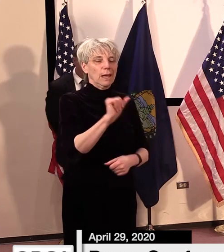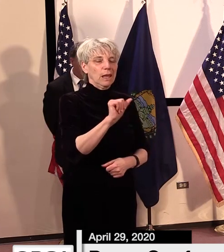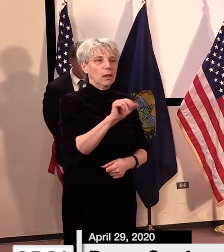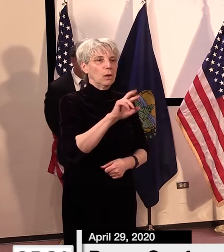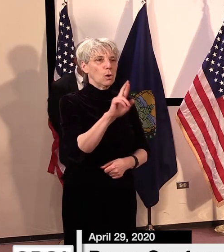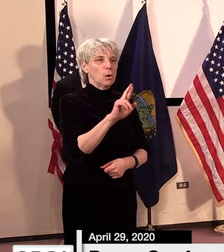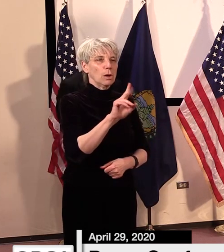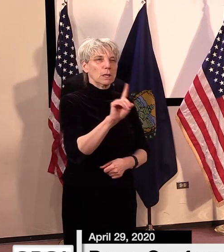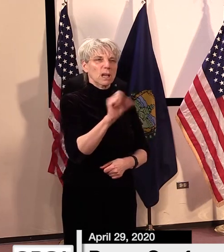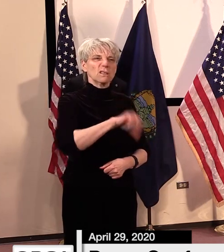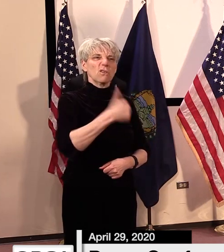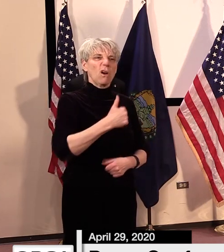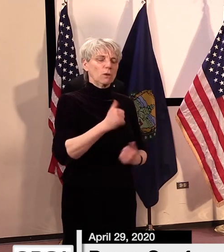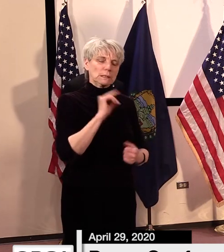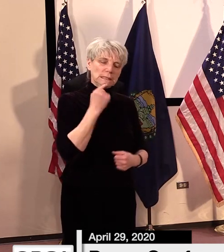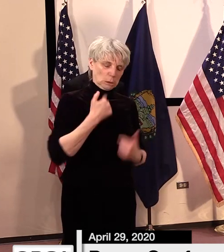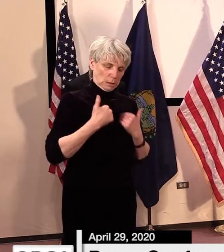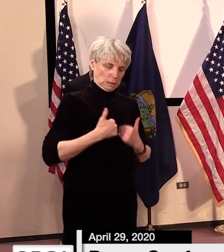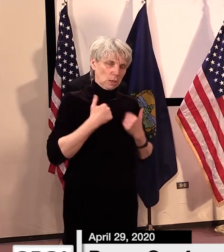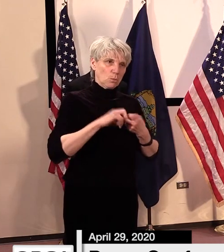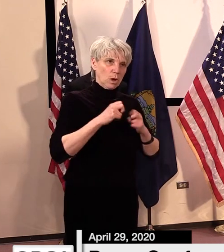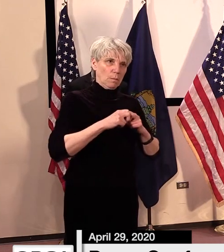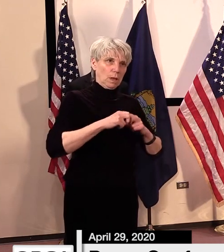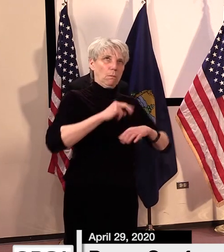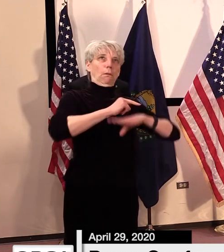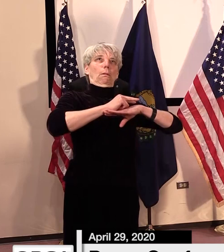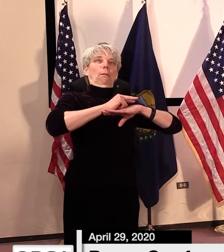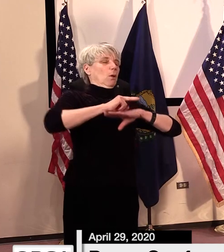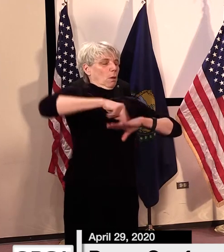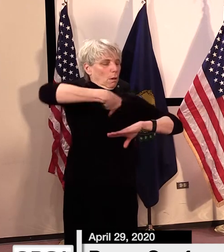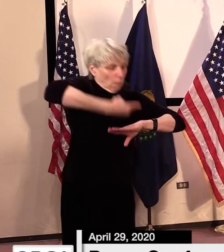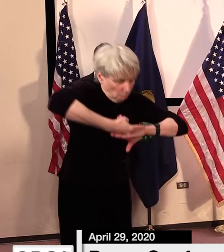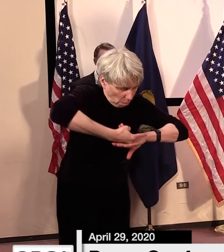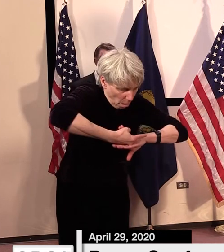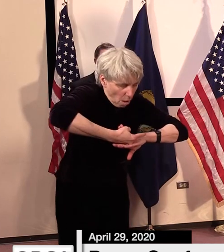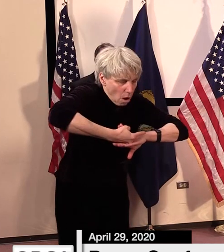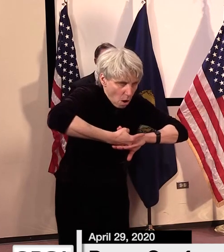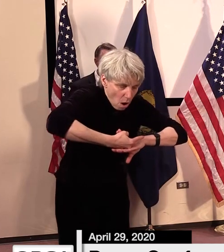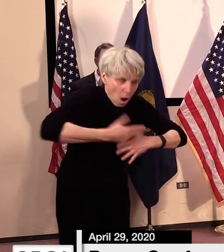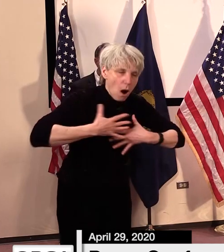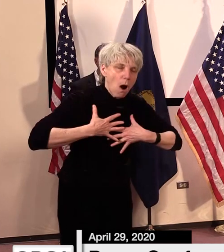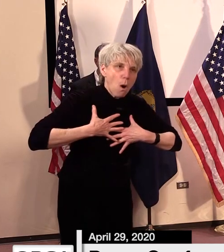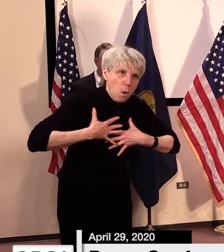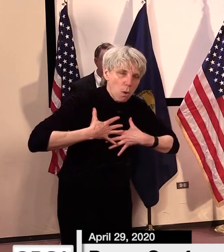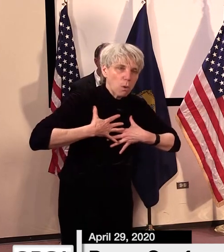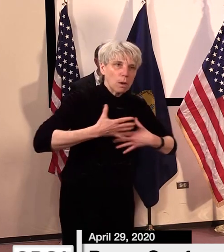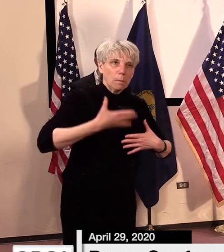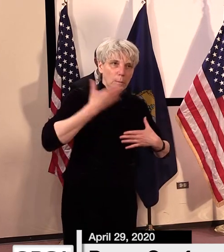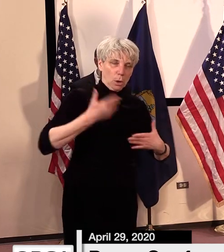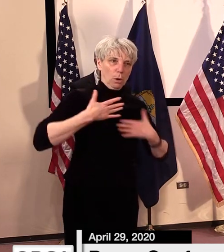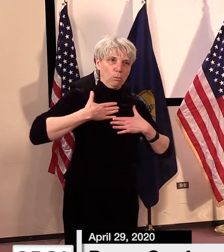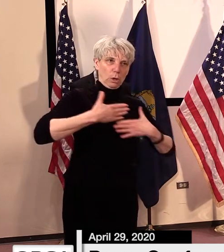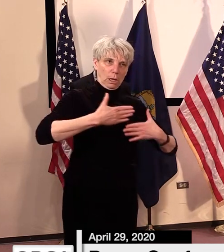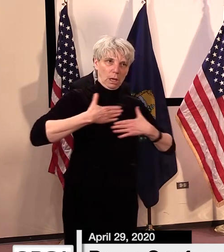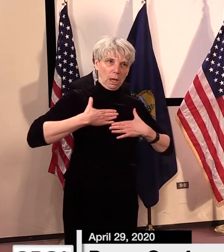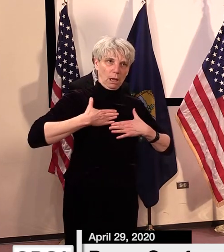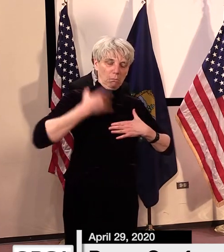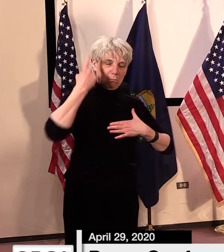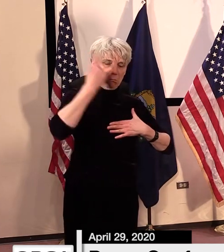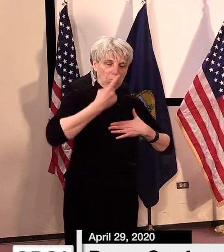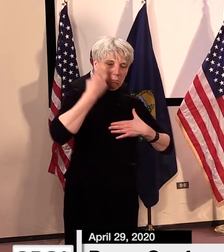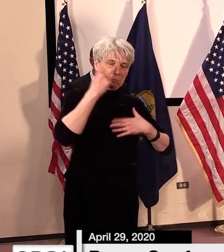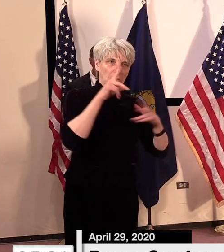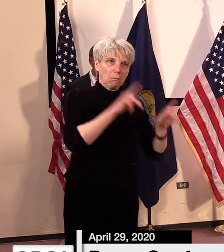ARDS. And it's being used in this virus because often that is a final common pathway as